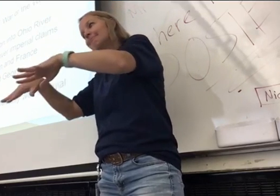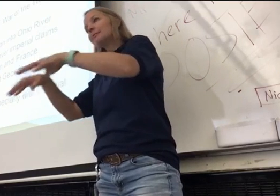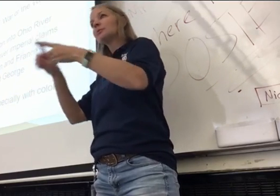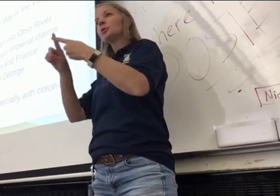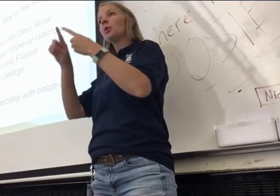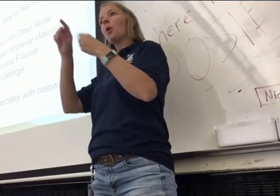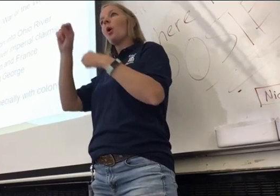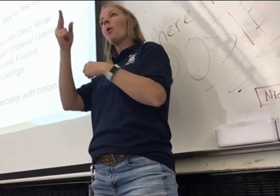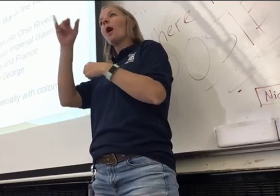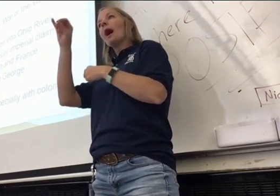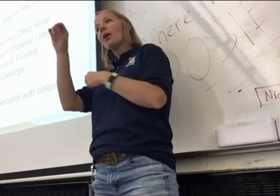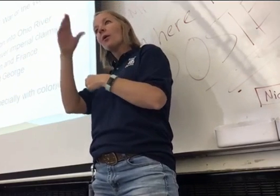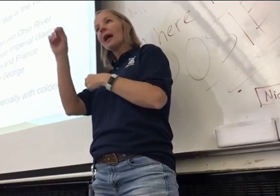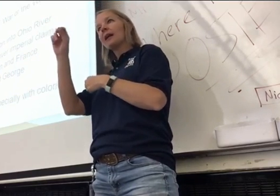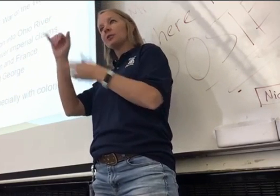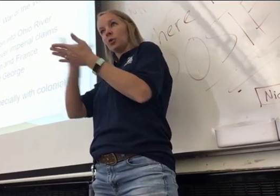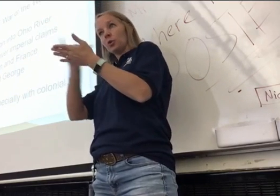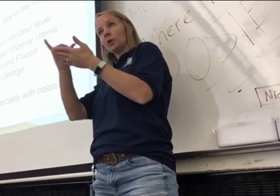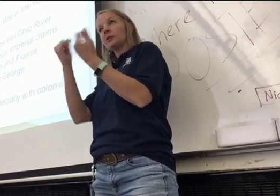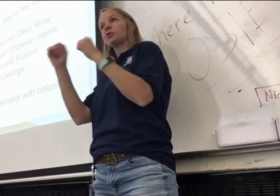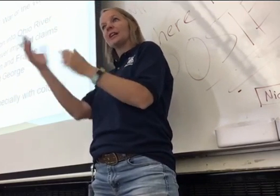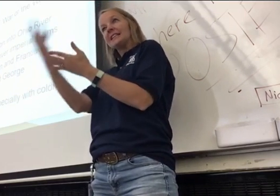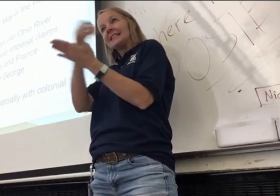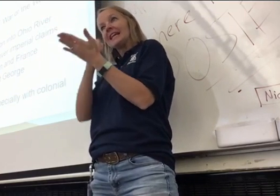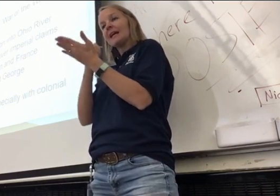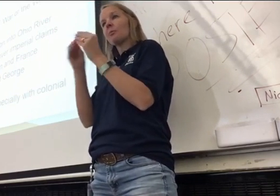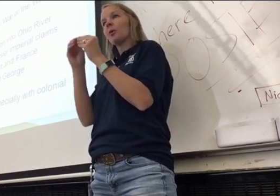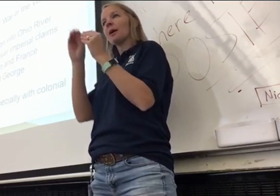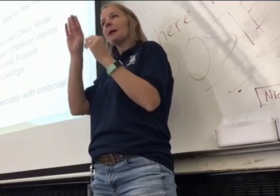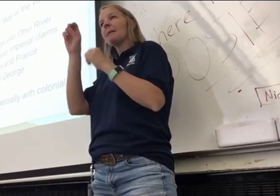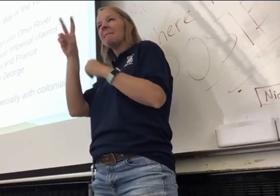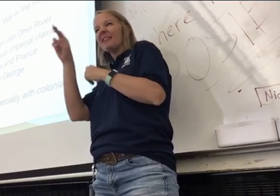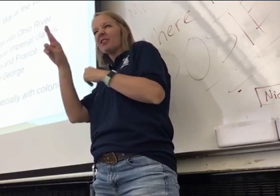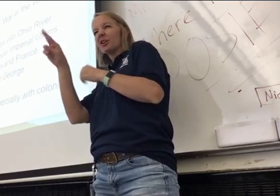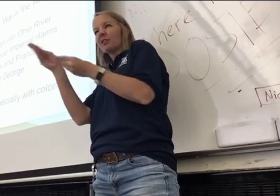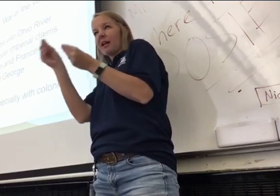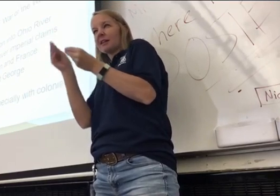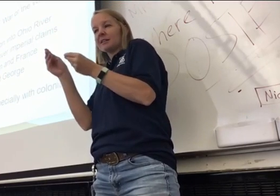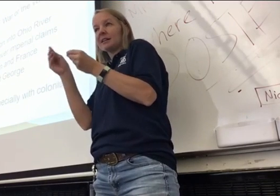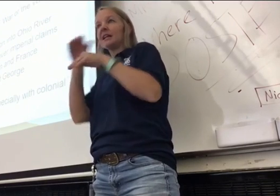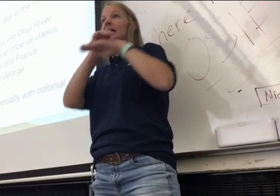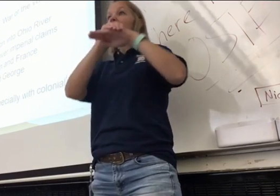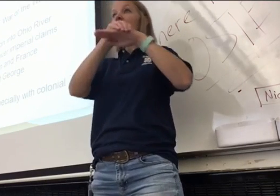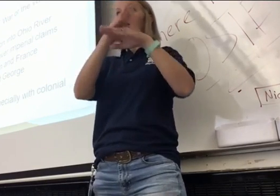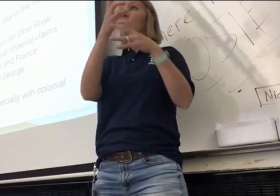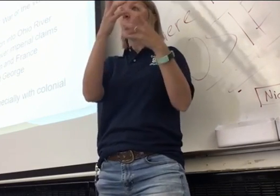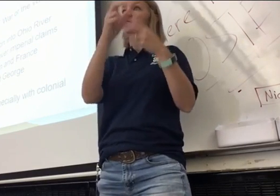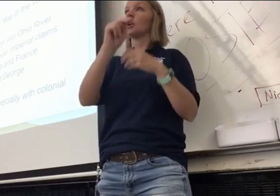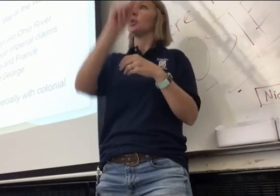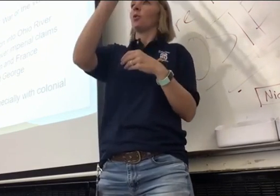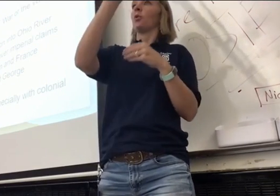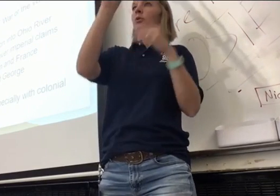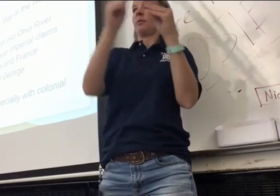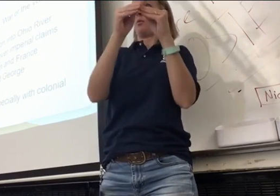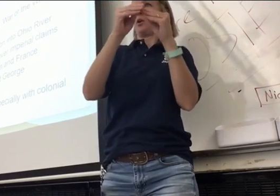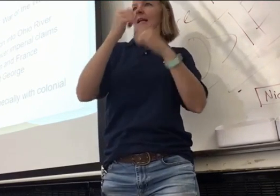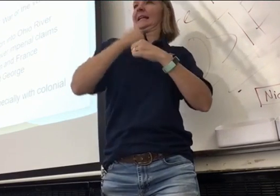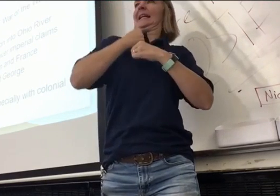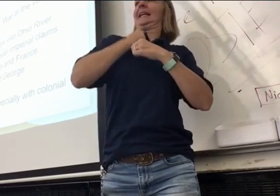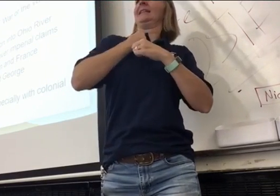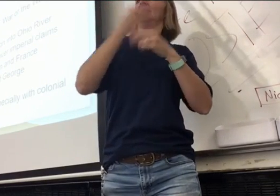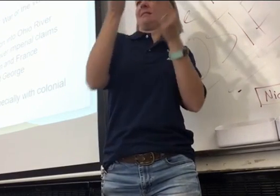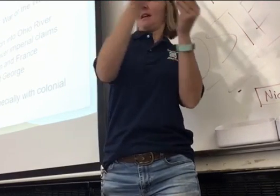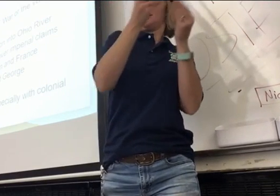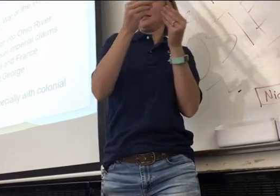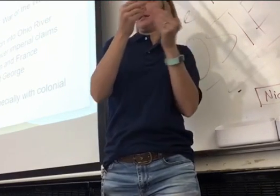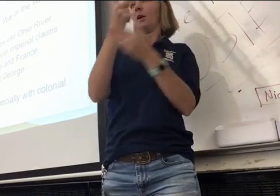Ohio and New York to take more beaver pelt land. England wants to move north and take over more Canadian land.